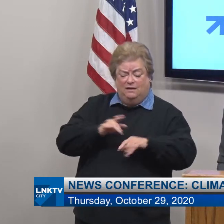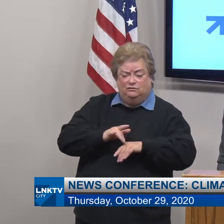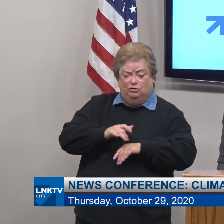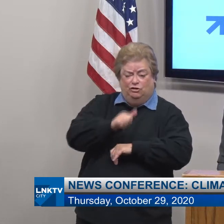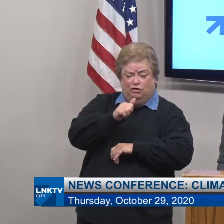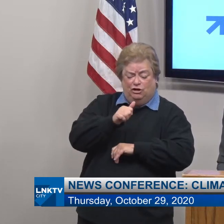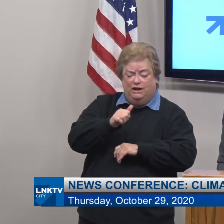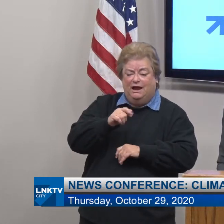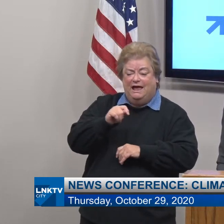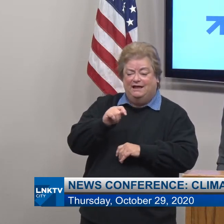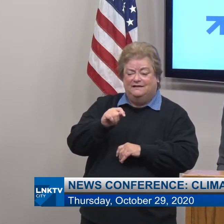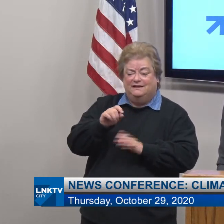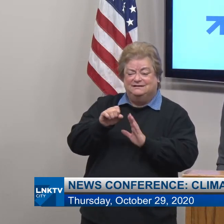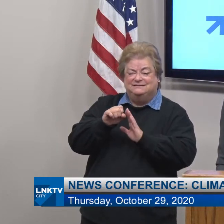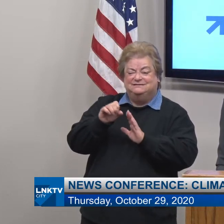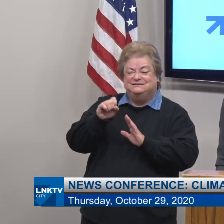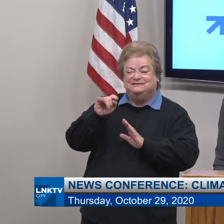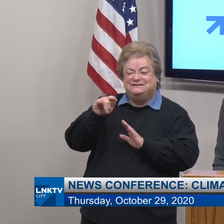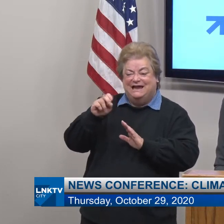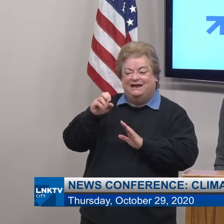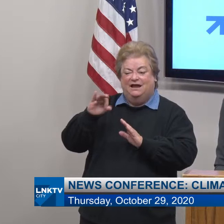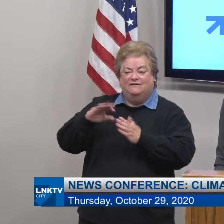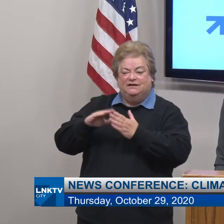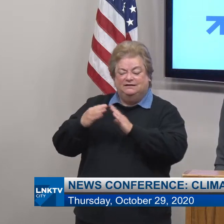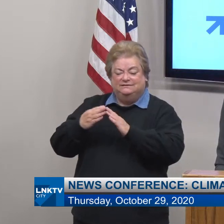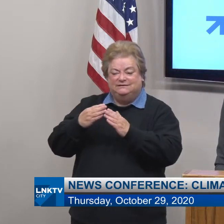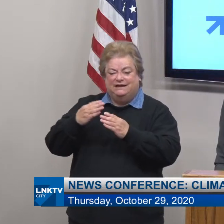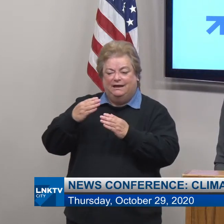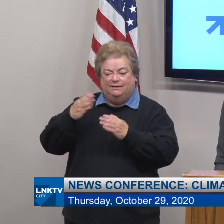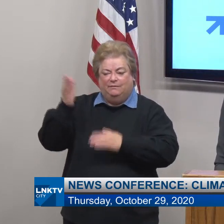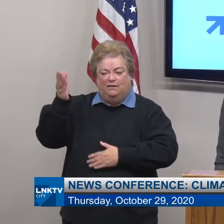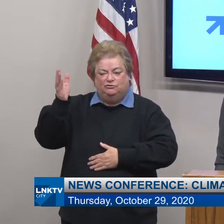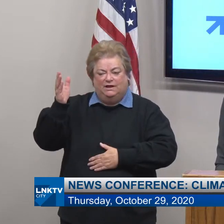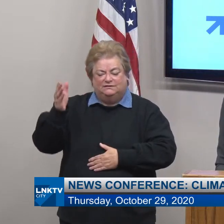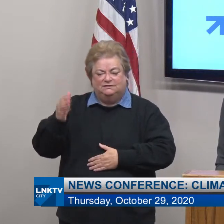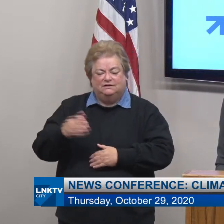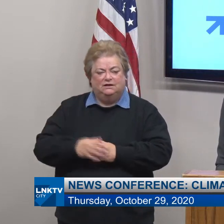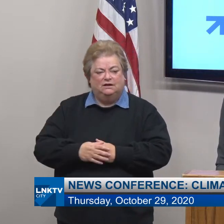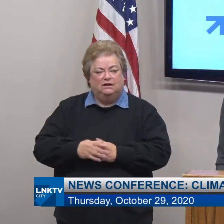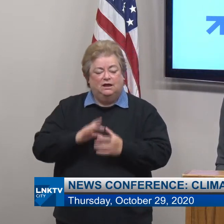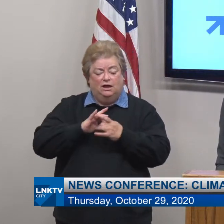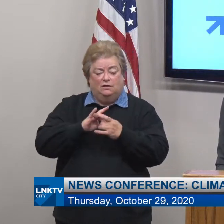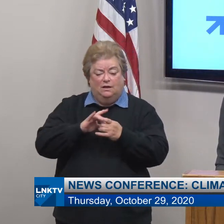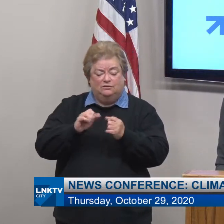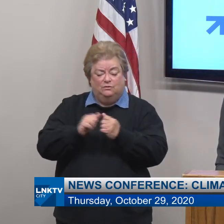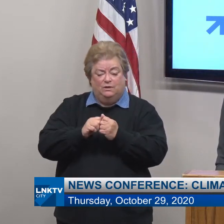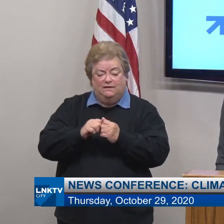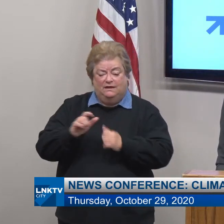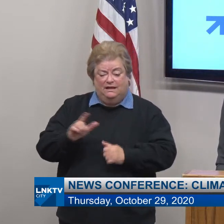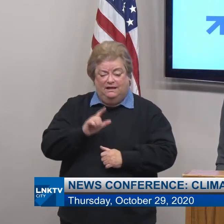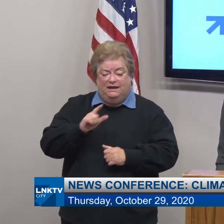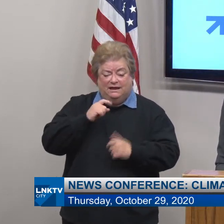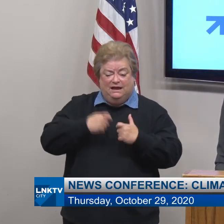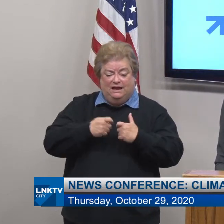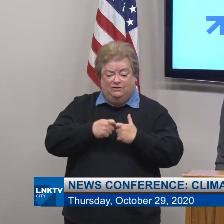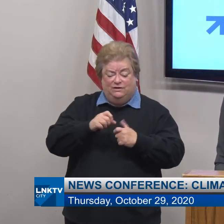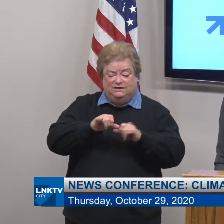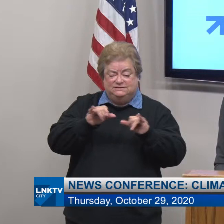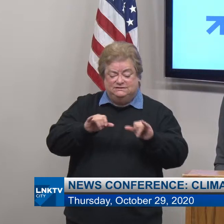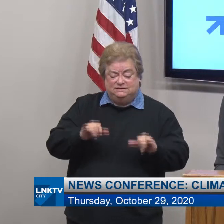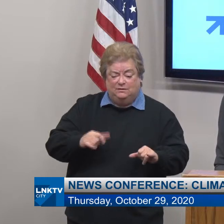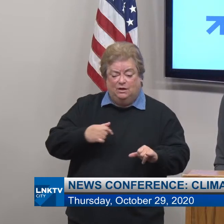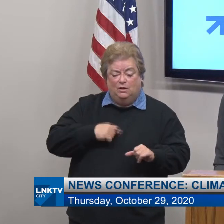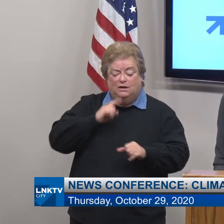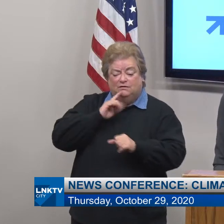at the State of the City address that our plan contains an ambitious goal. In collaboration with our publicly owned Lincoln Electric System, we